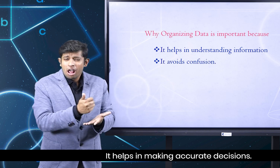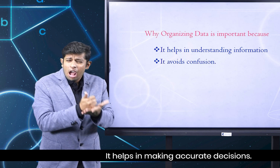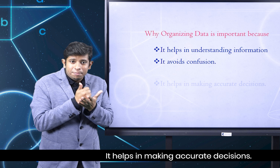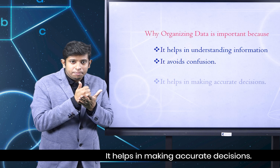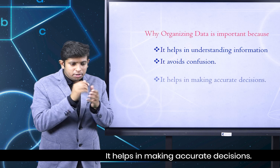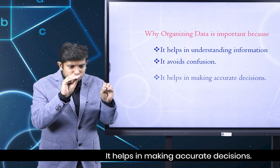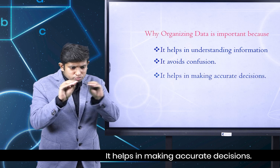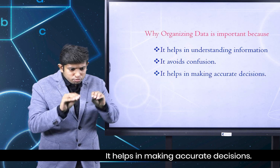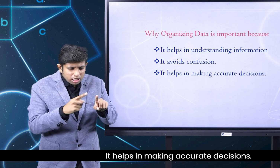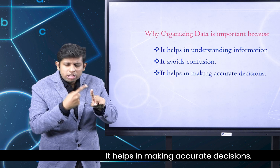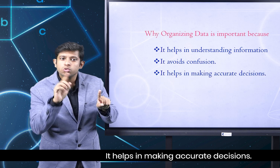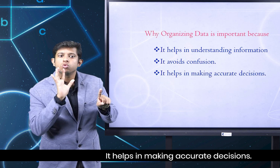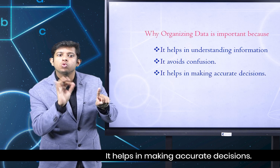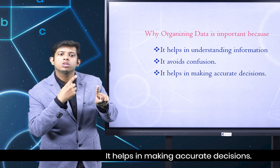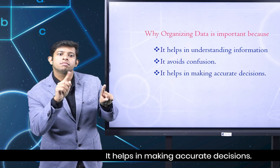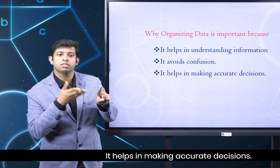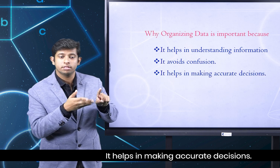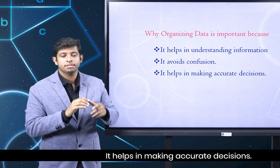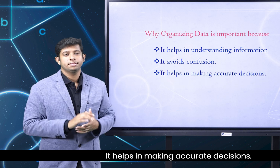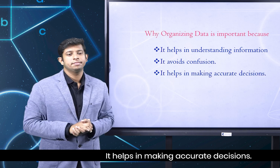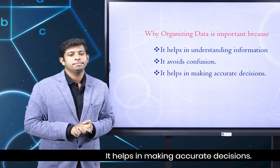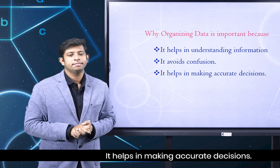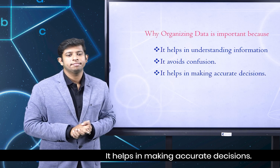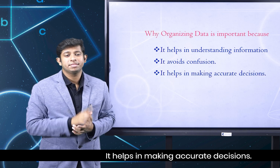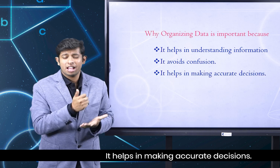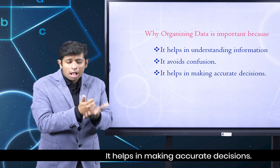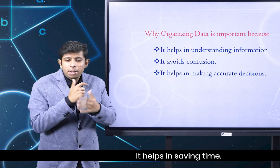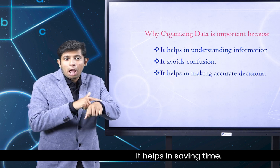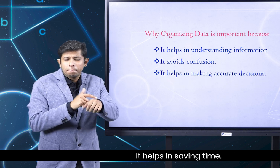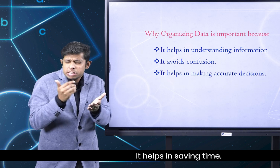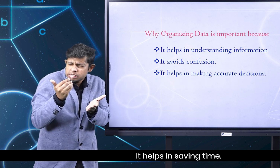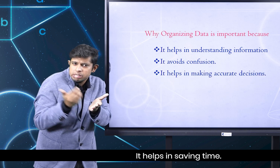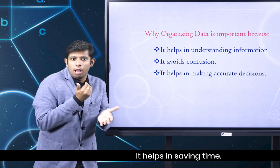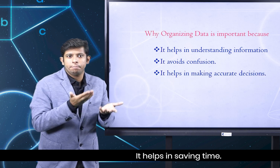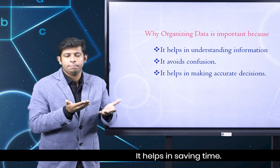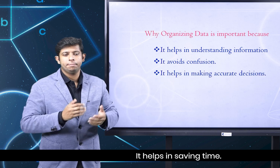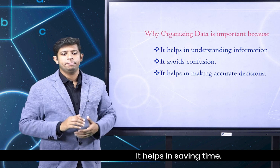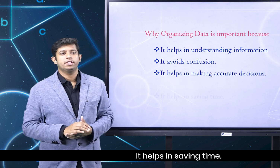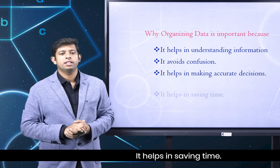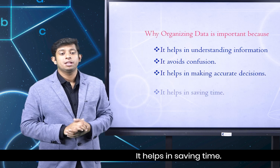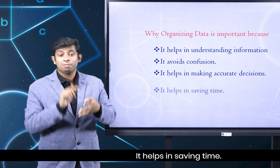it helps in making accurate decisions, it helps in saving time.